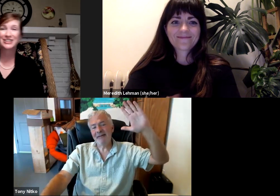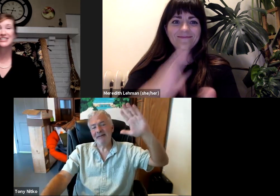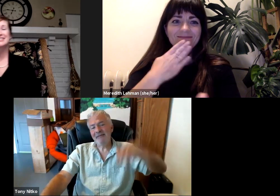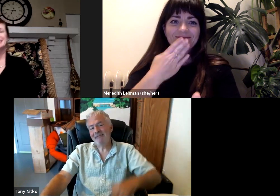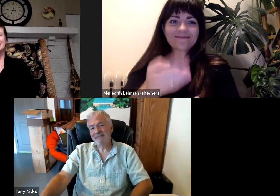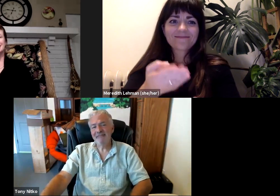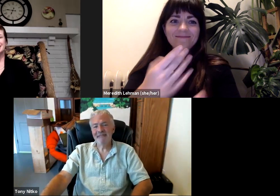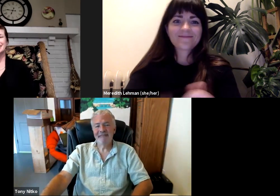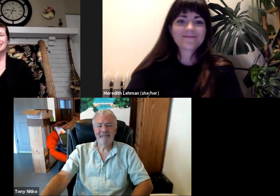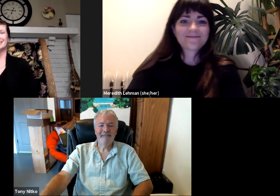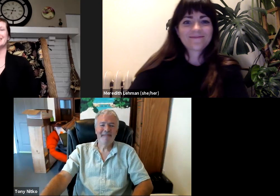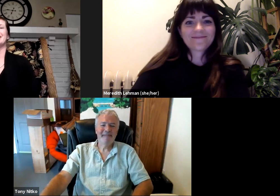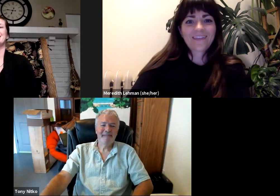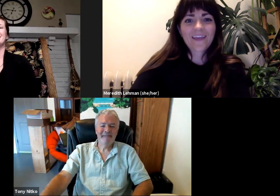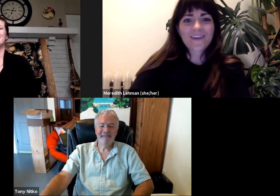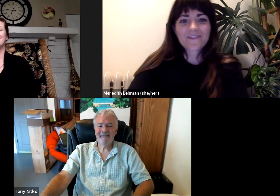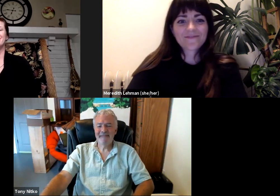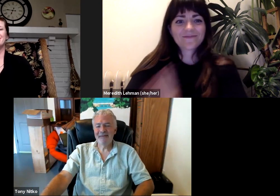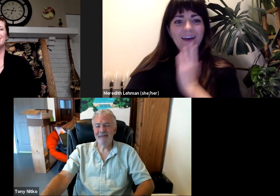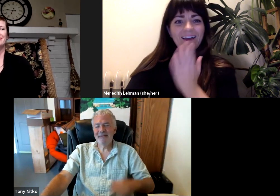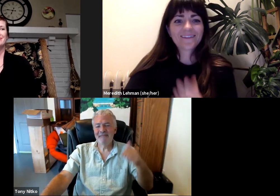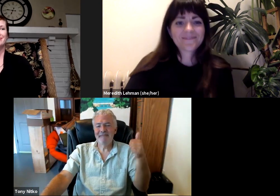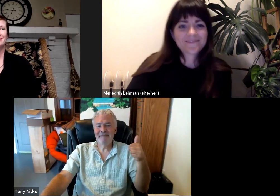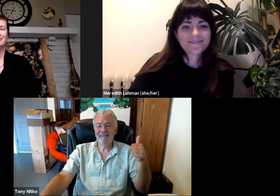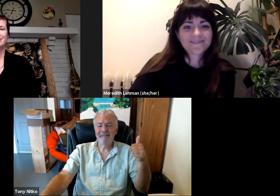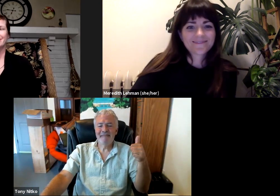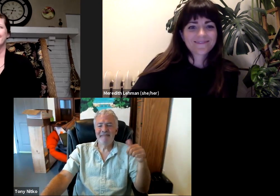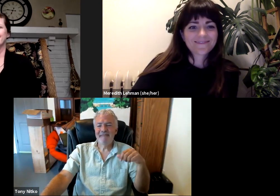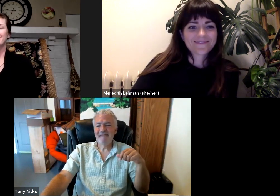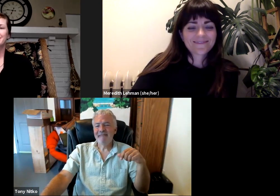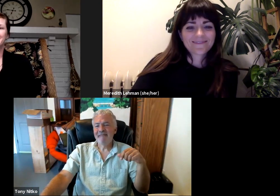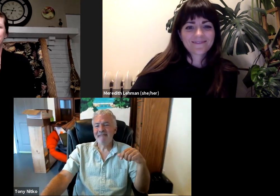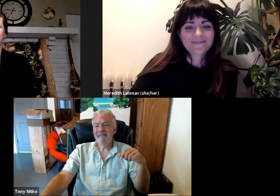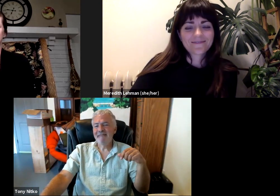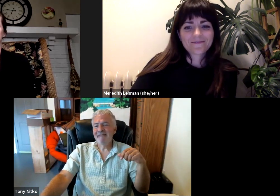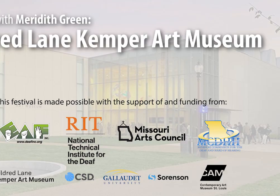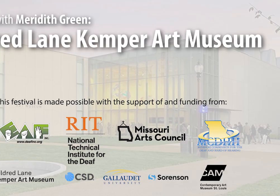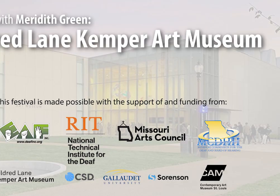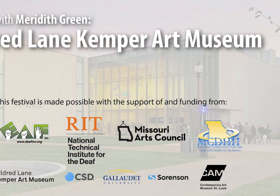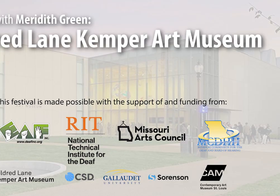Good night. Good night. See you later. Bye-bye. Bye. Bye-bye.